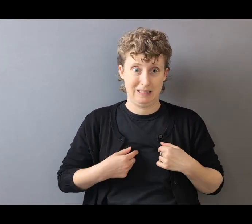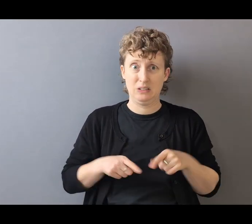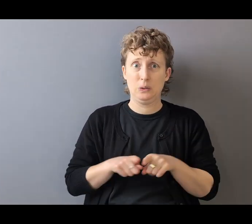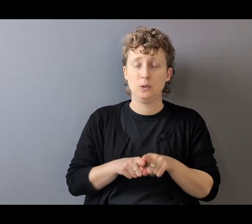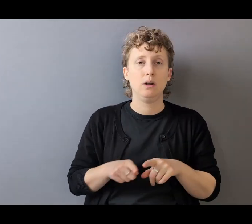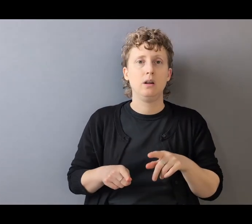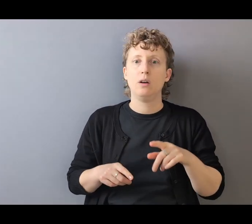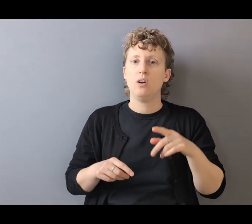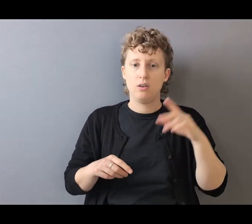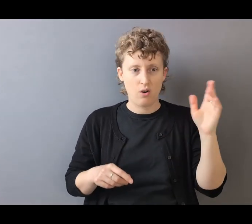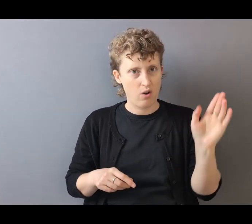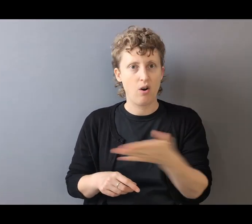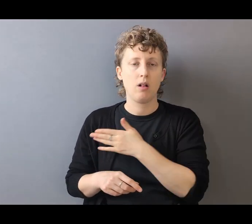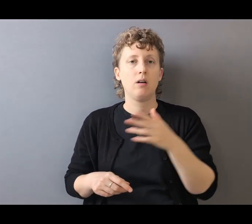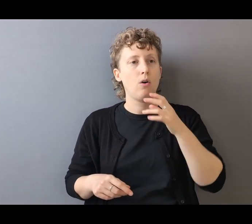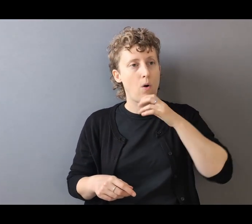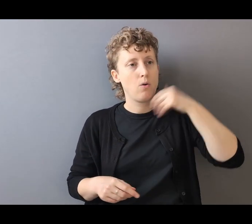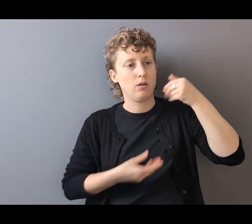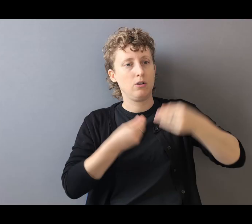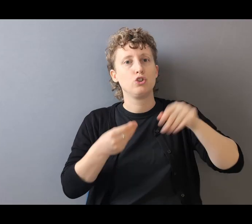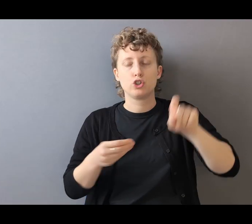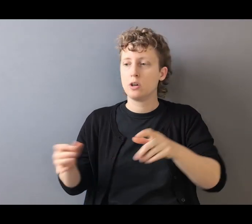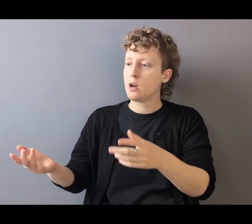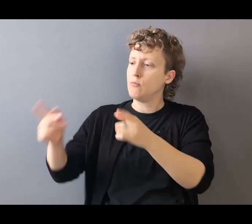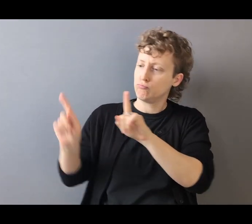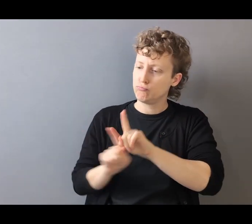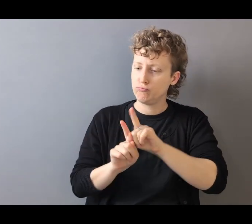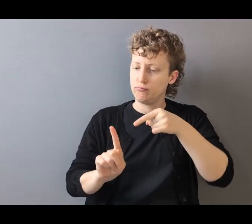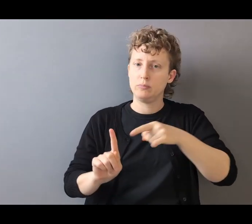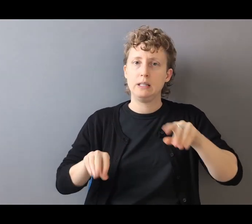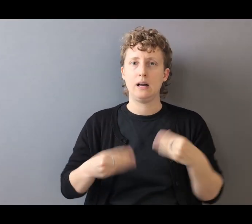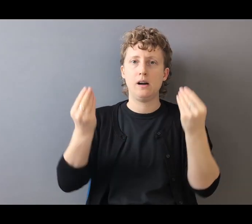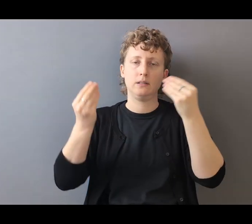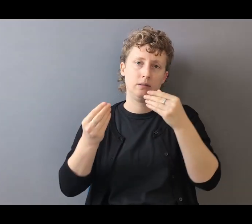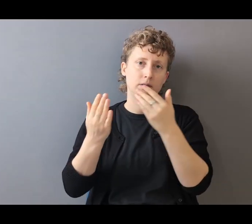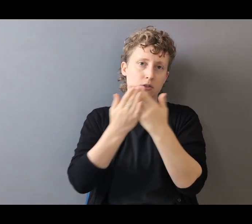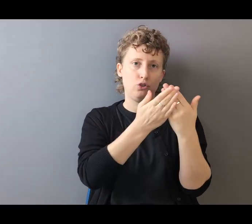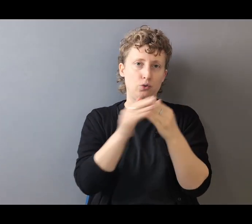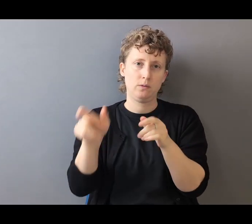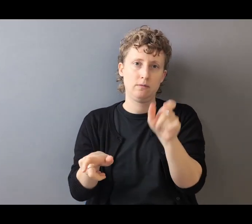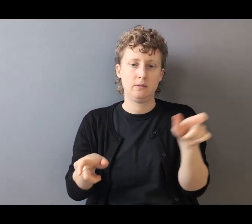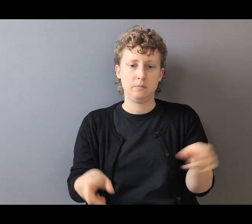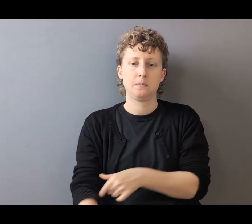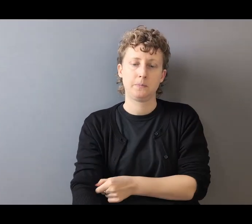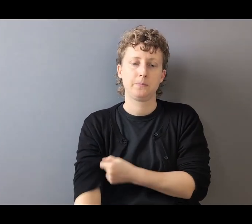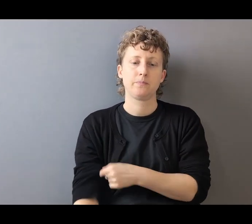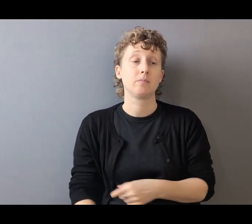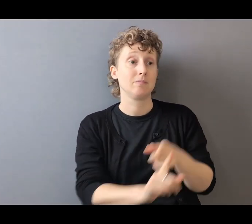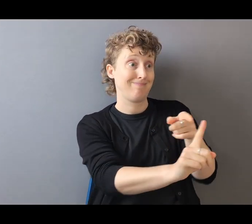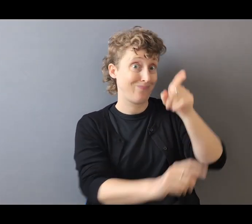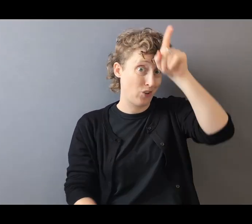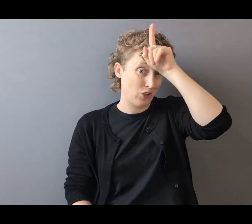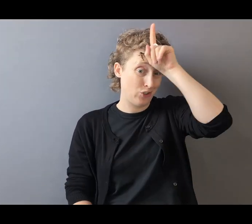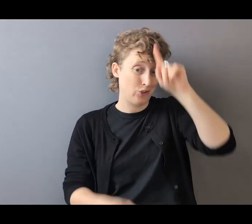students. There are a couple of things happening. So in the German-speaking chapter, they are doing a specific